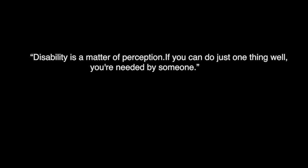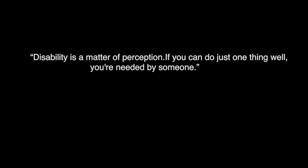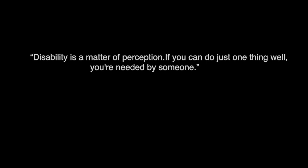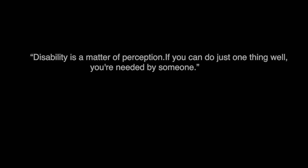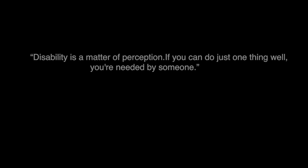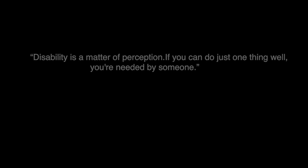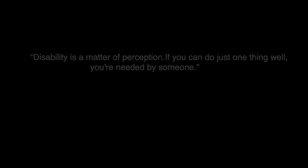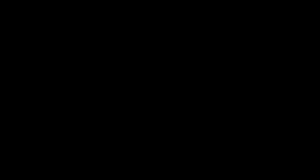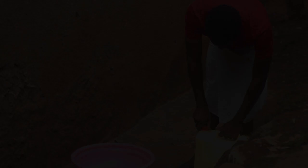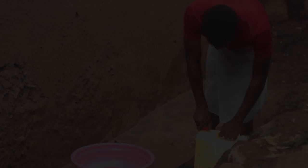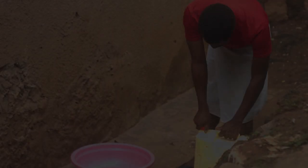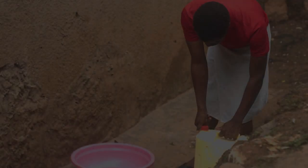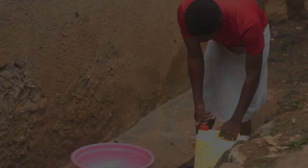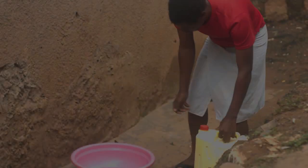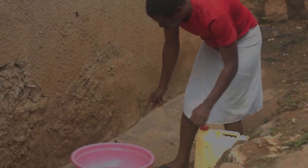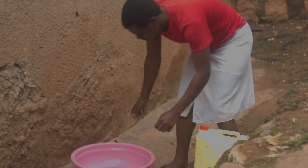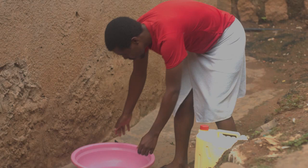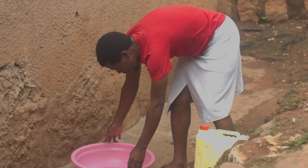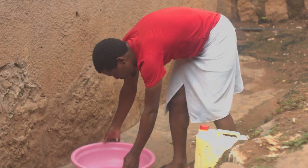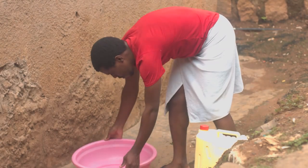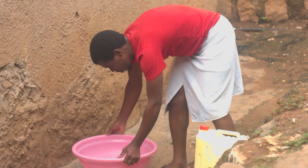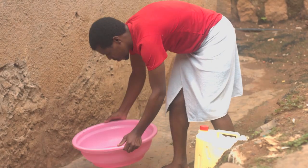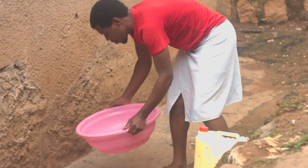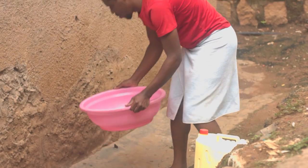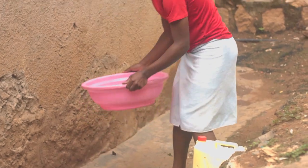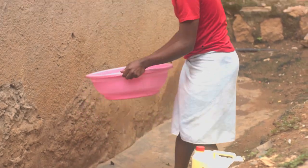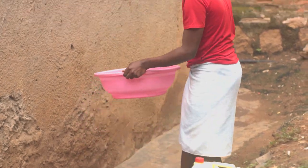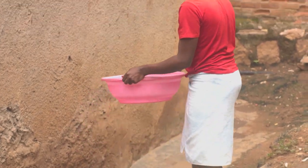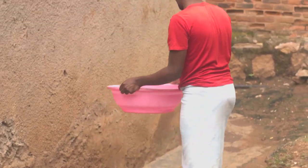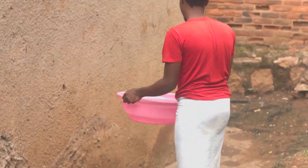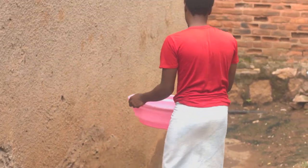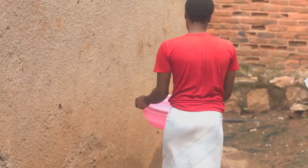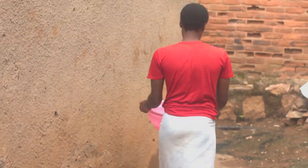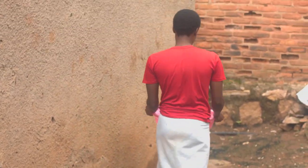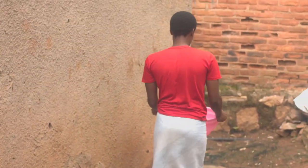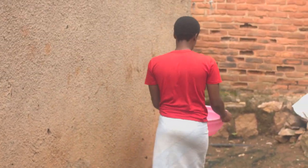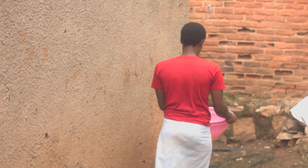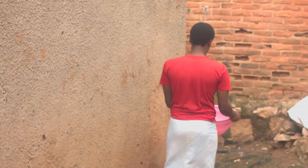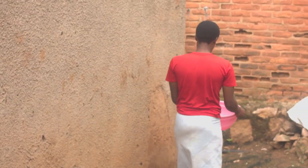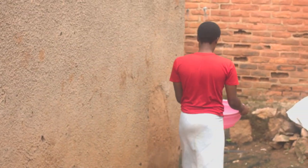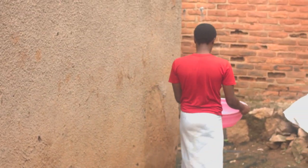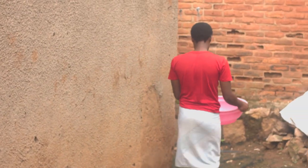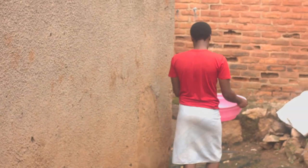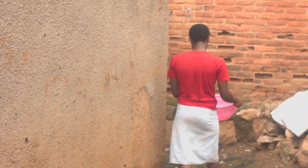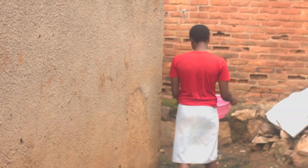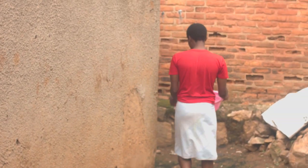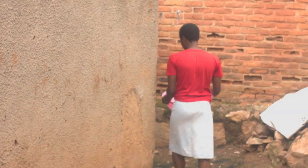someone. Who is a man, Eric? A young man who is married to Wama or Marijan. Both